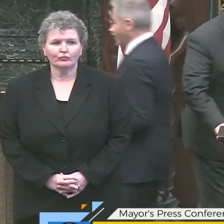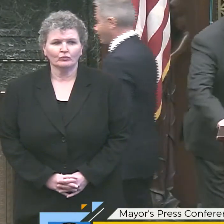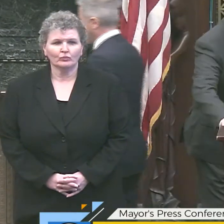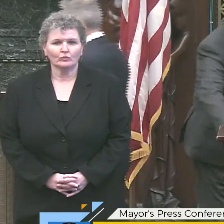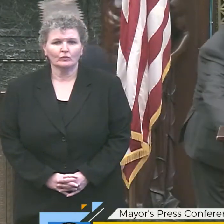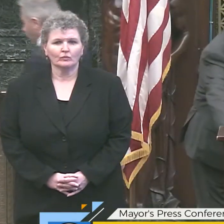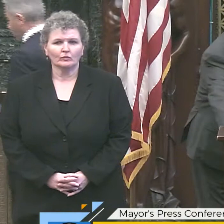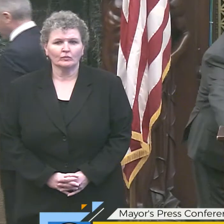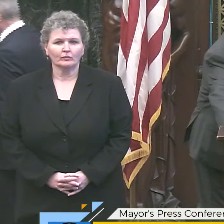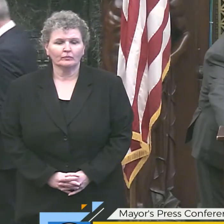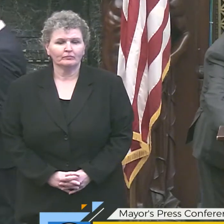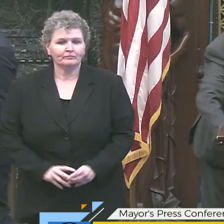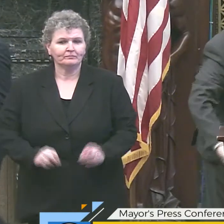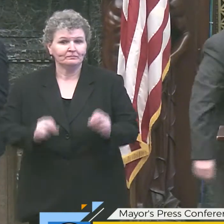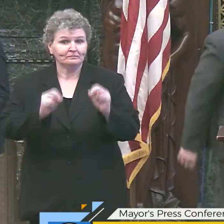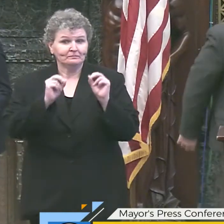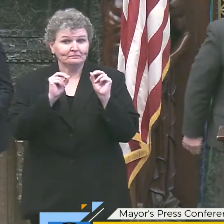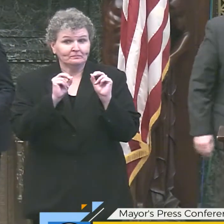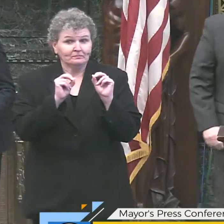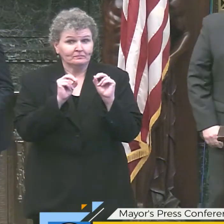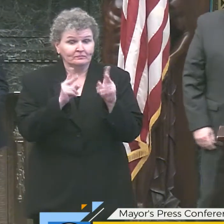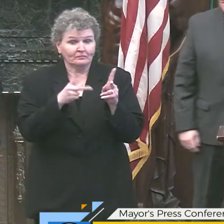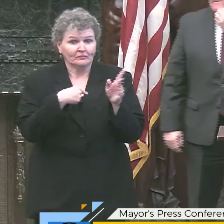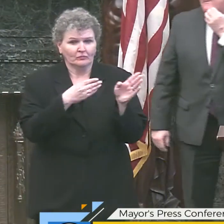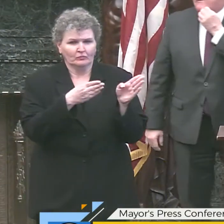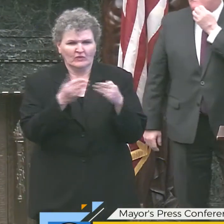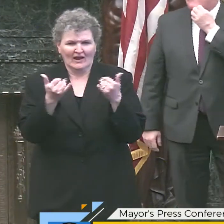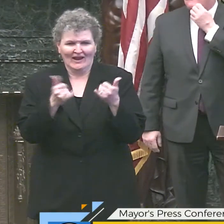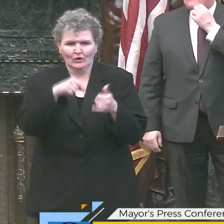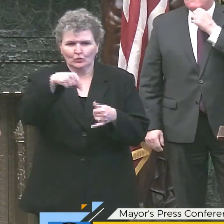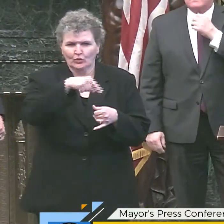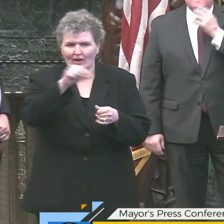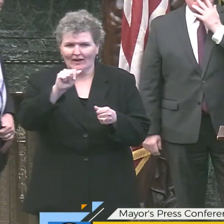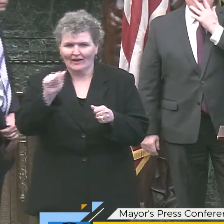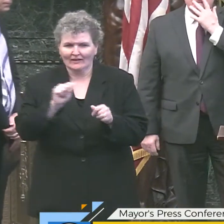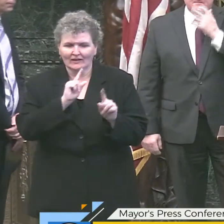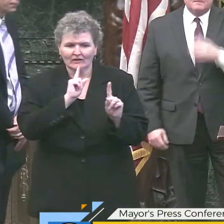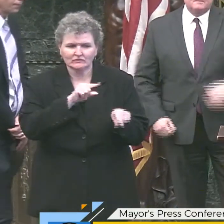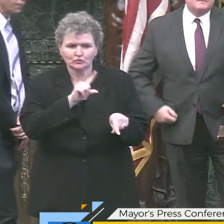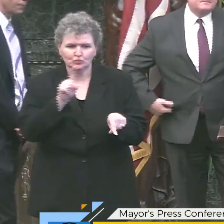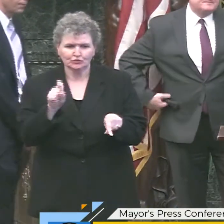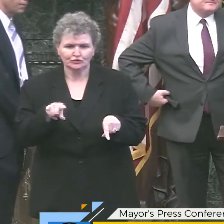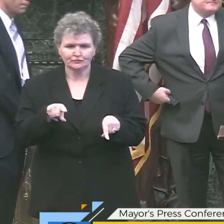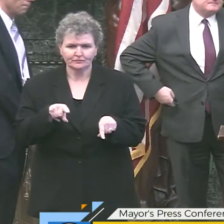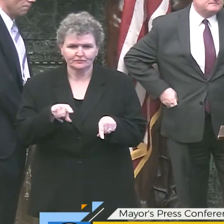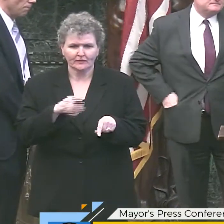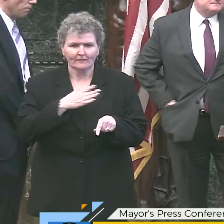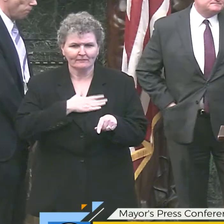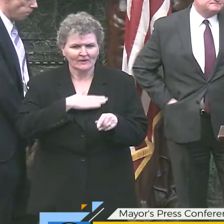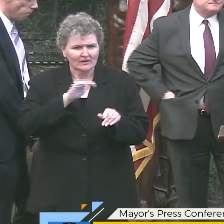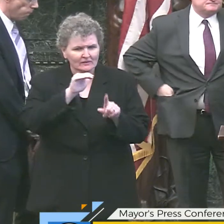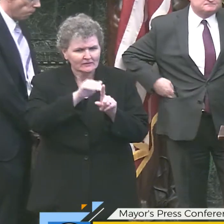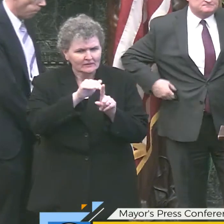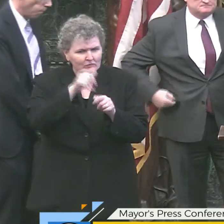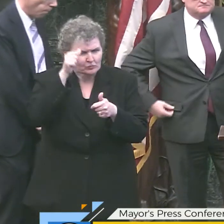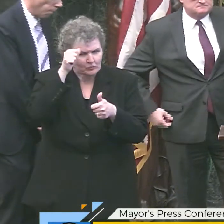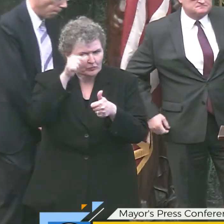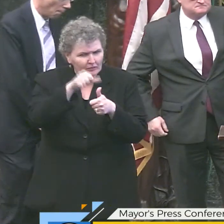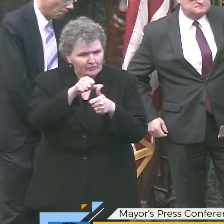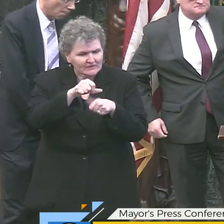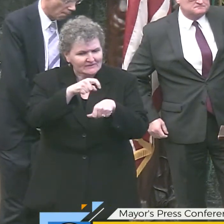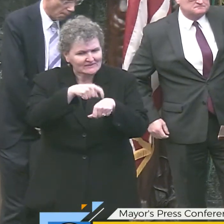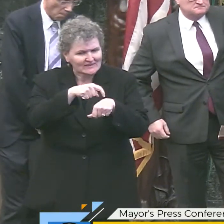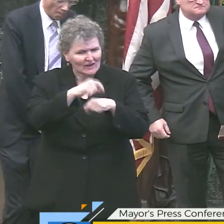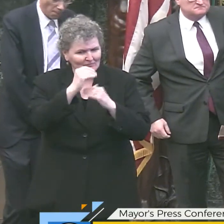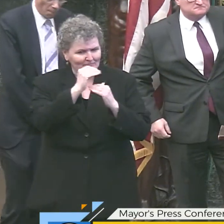Okay, we are now going to move to our Q&A portion for members of the media. Please remember that we do have limited time during these briefings,